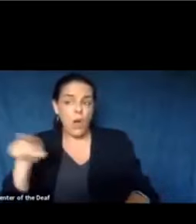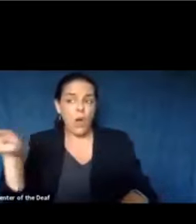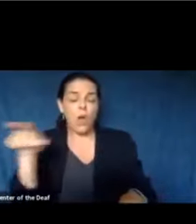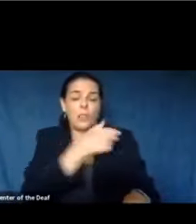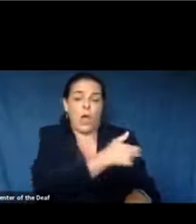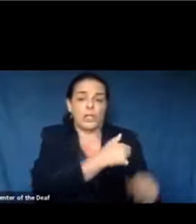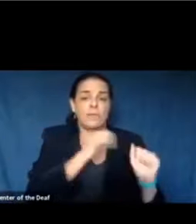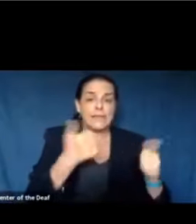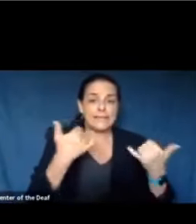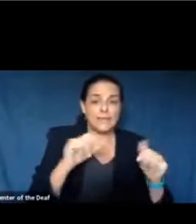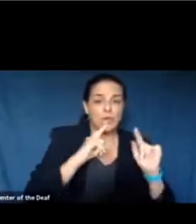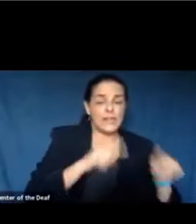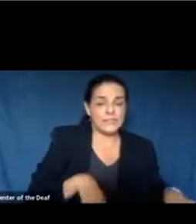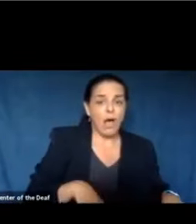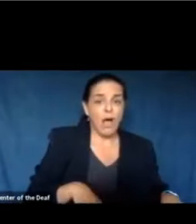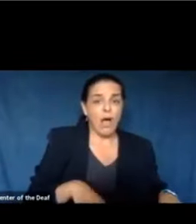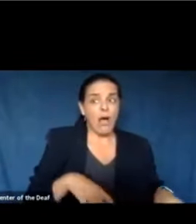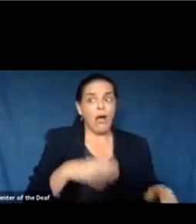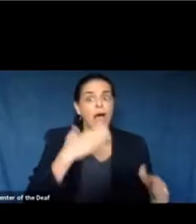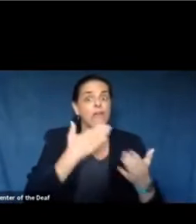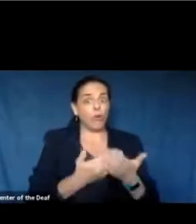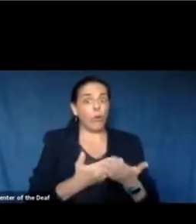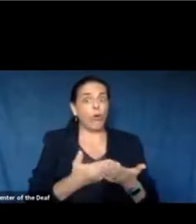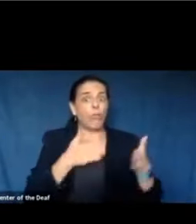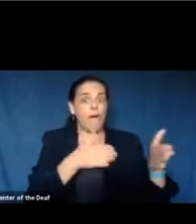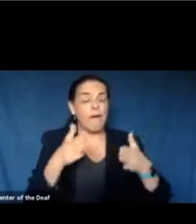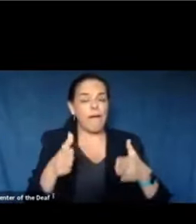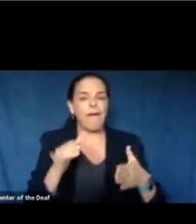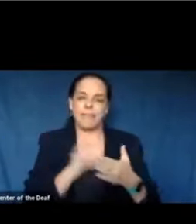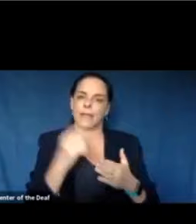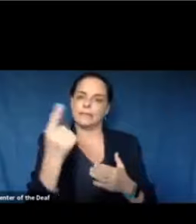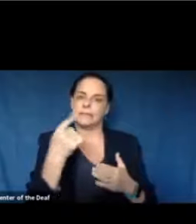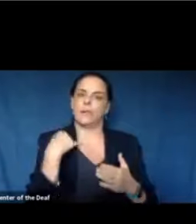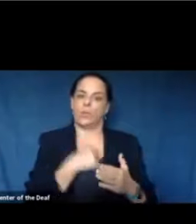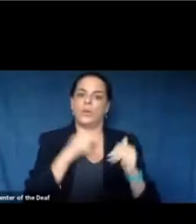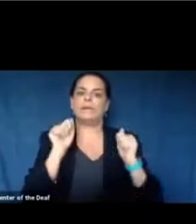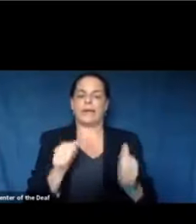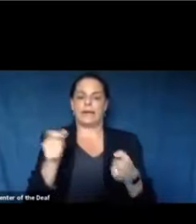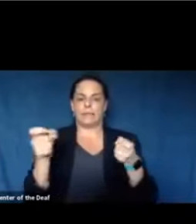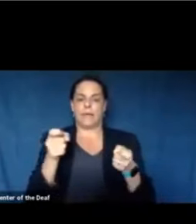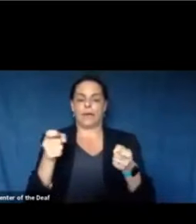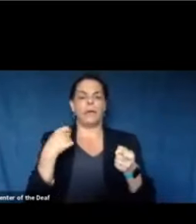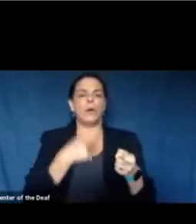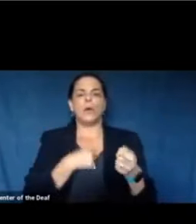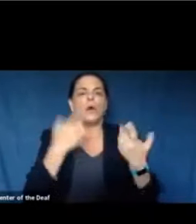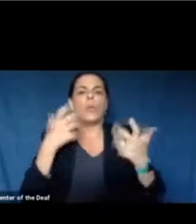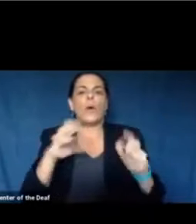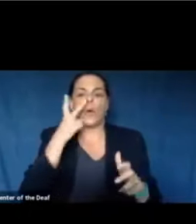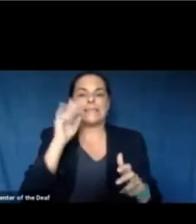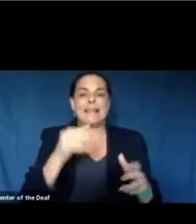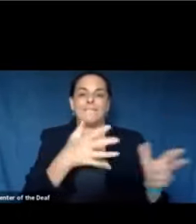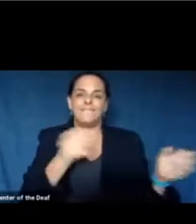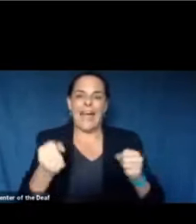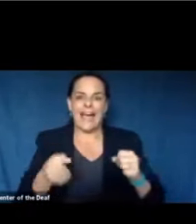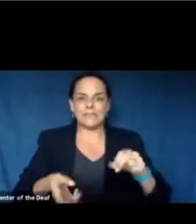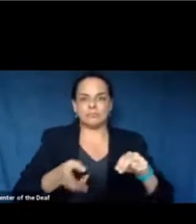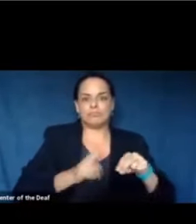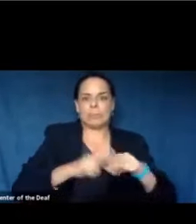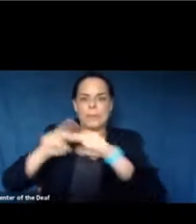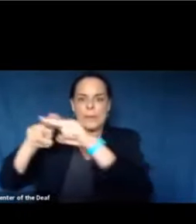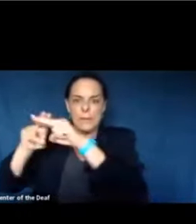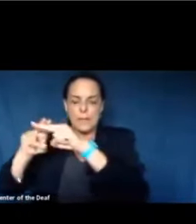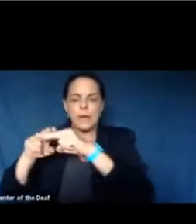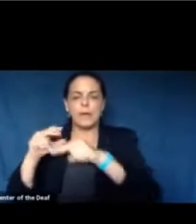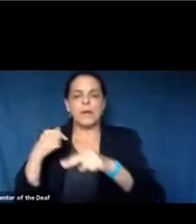still respond effectively. It's something that we can manage. What we don't want is to see that rapid growth. And so we want to